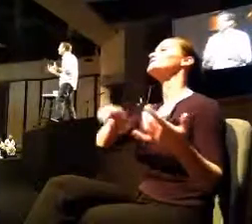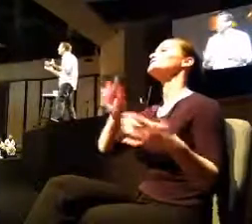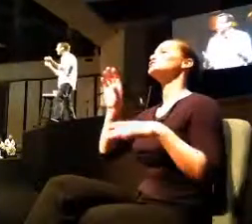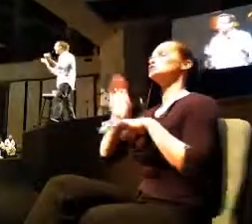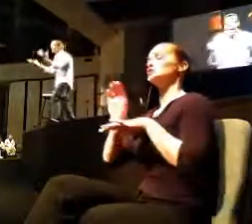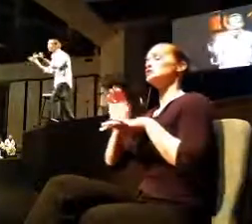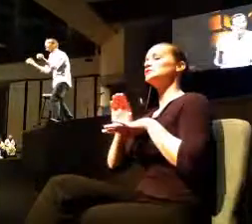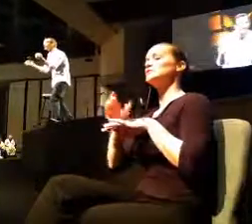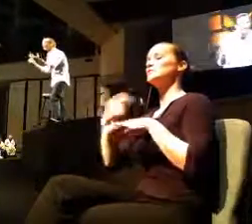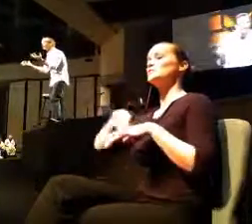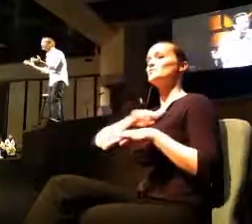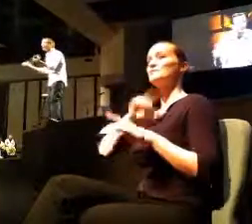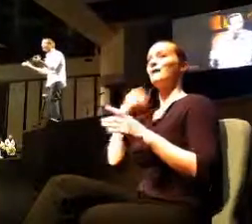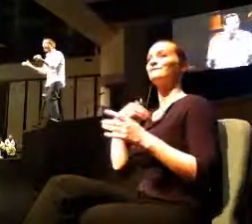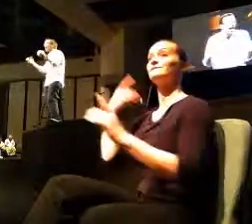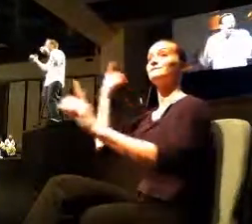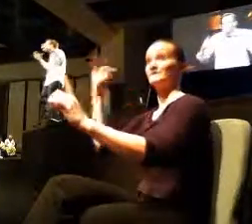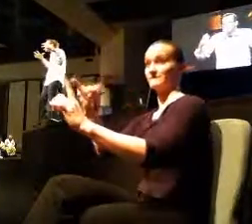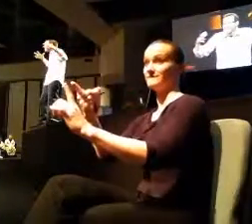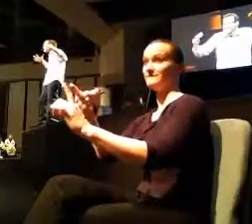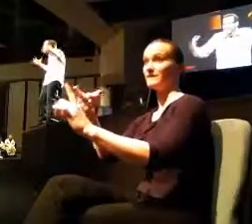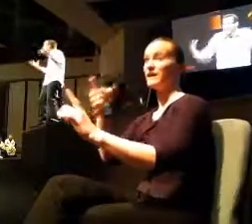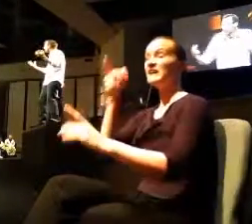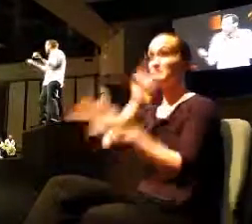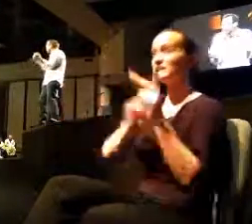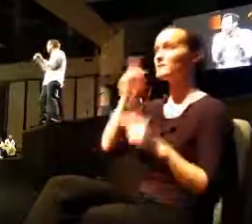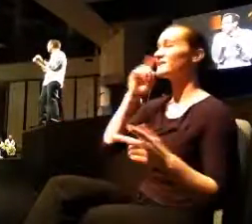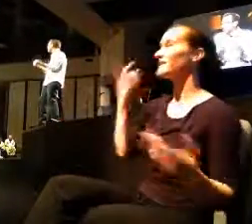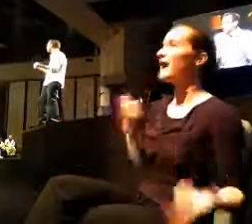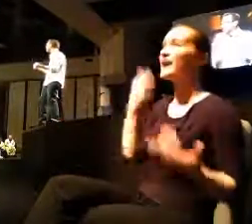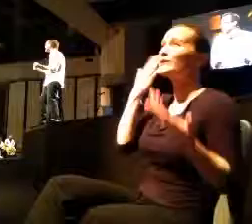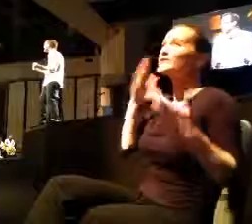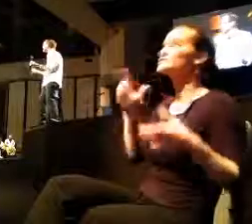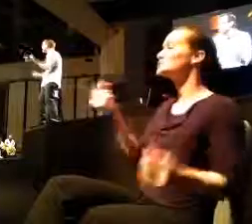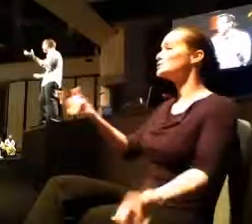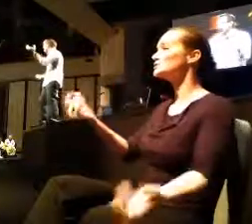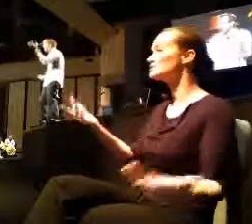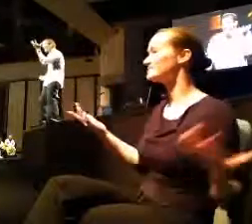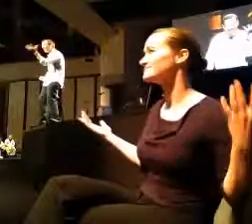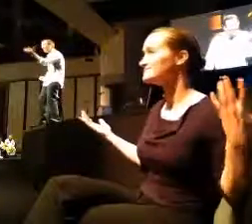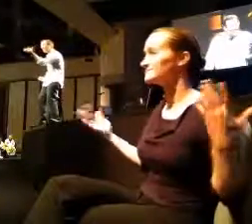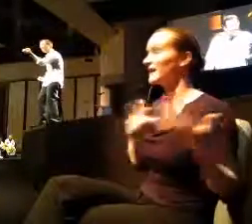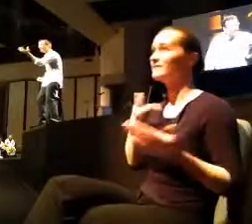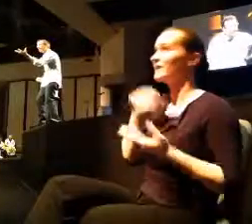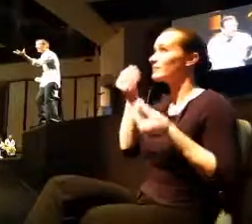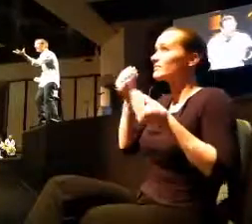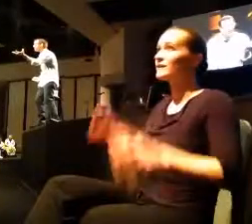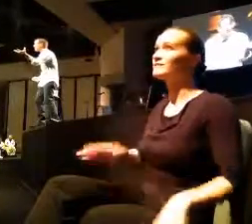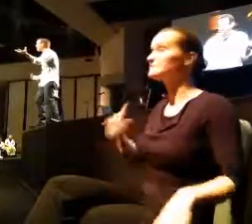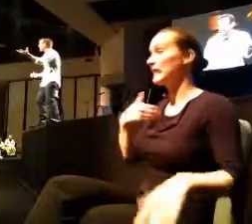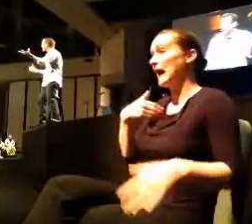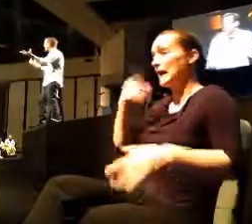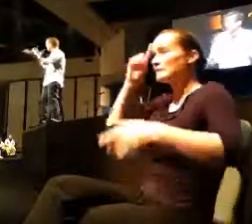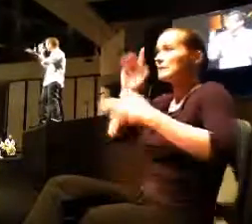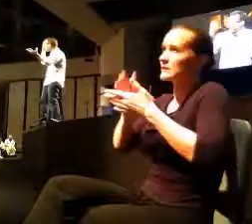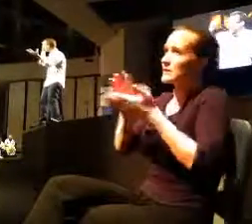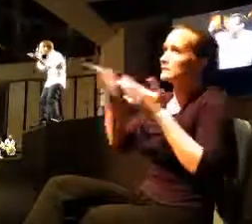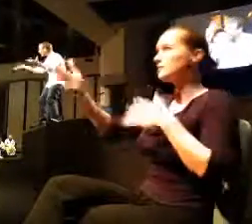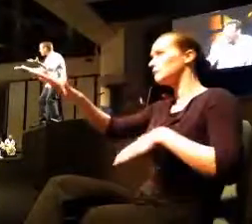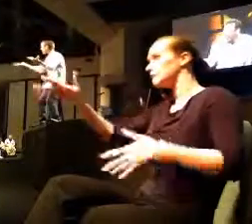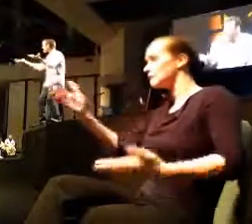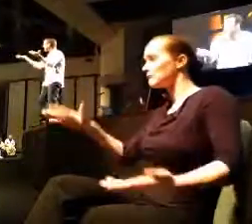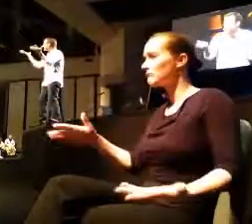when people are saying, I don't know what to do. I see this world that's got me turned inside out, and I've got these beliefs about spiritual things, but